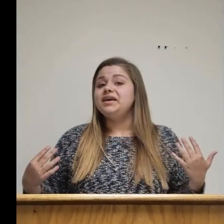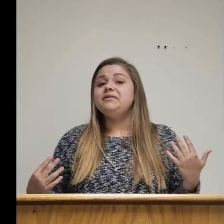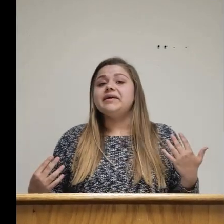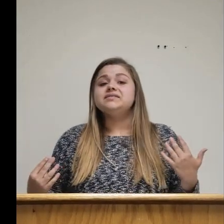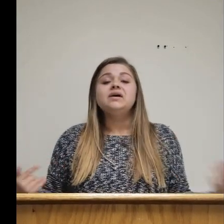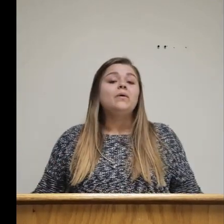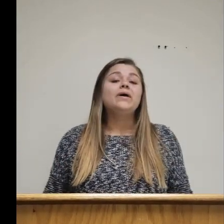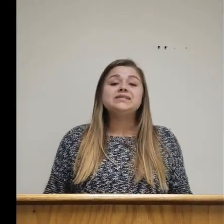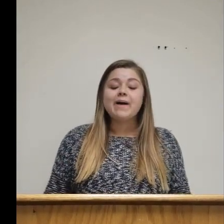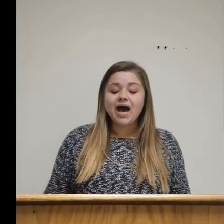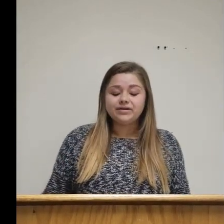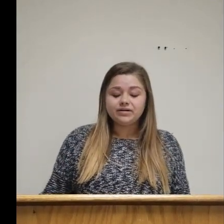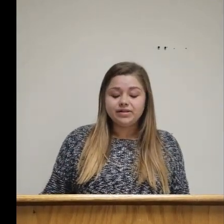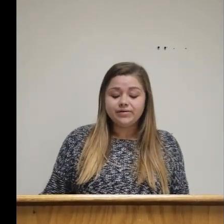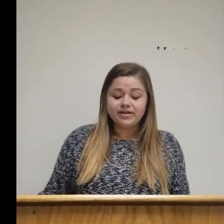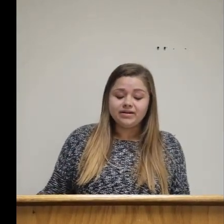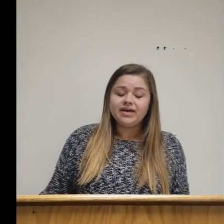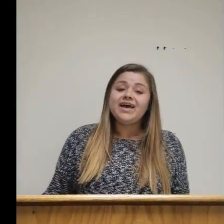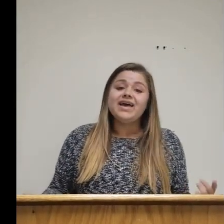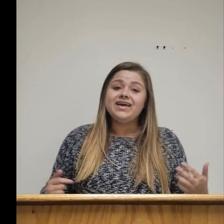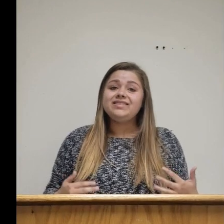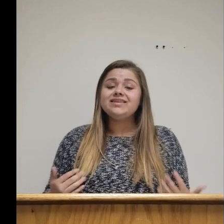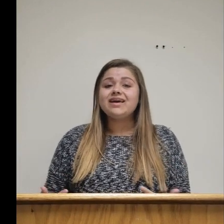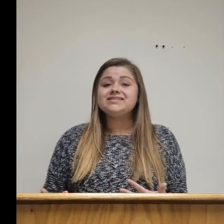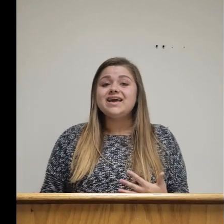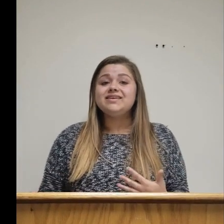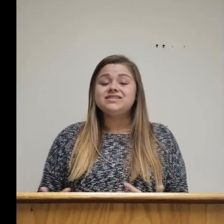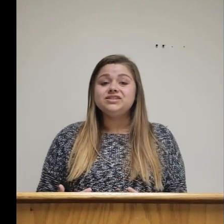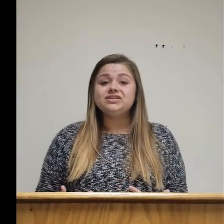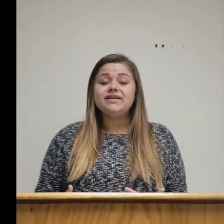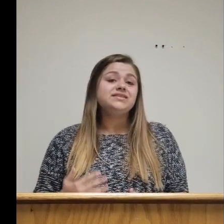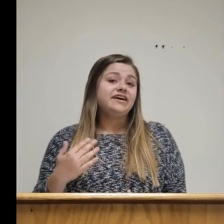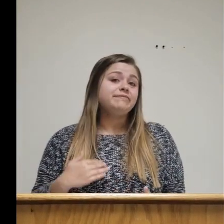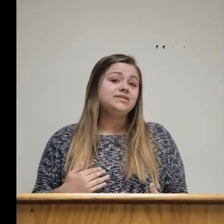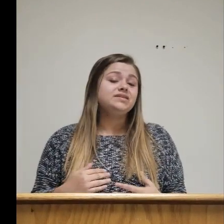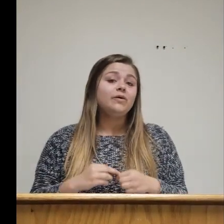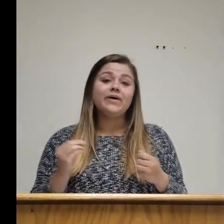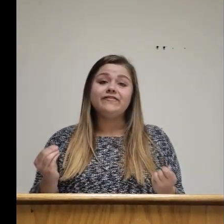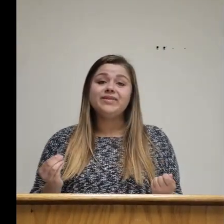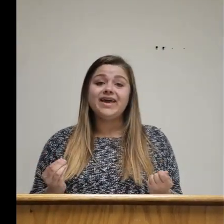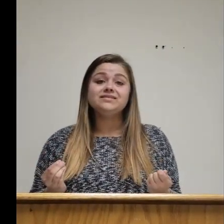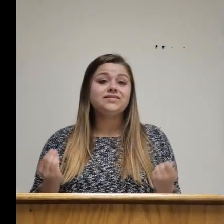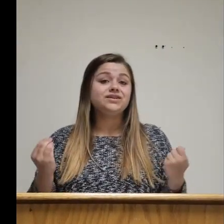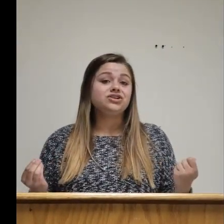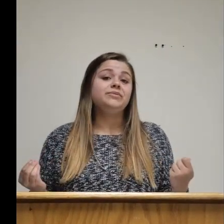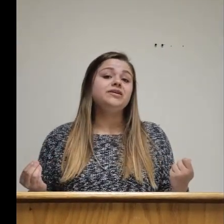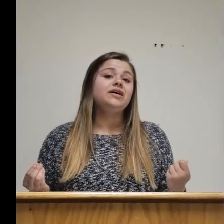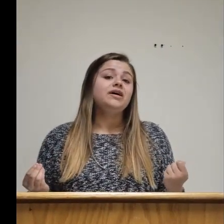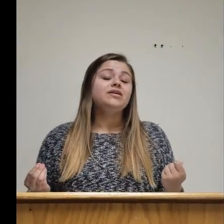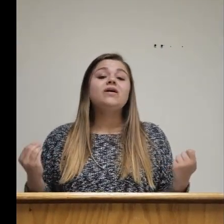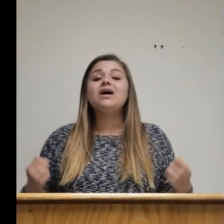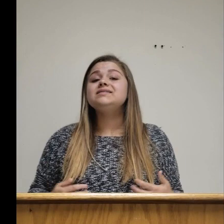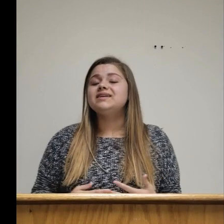necklace, earrings, or has patterned clothing. Anything that could take the attention of the deaf person away from the hands of the